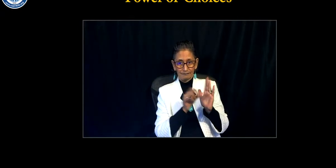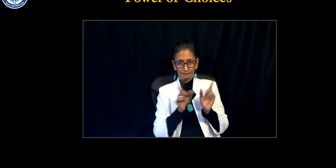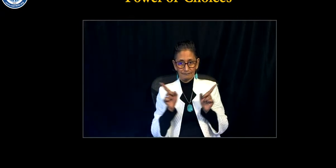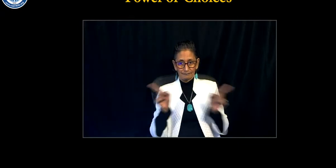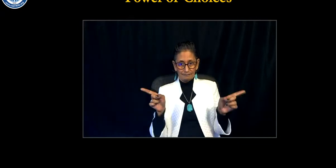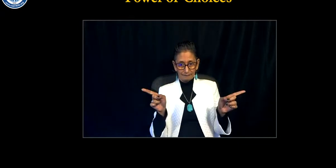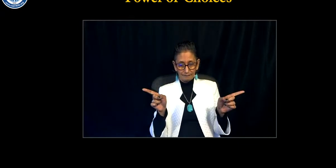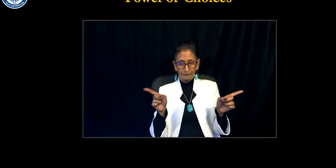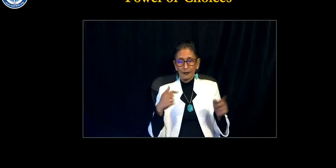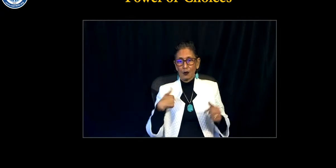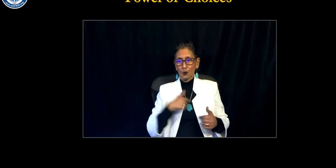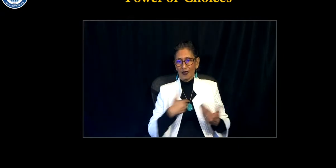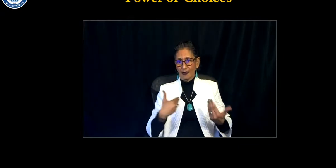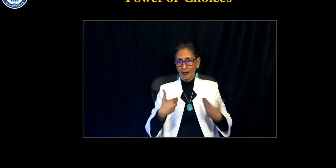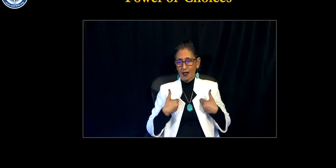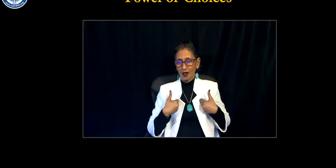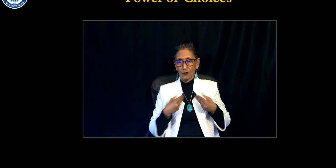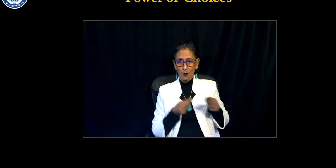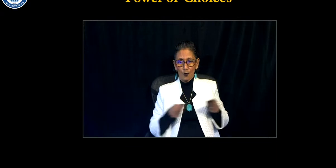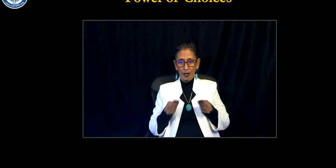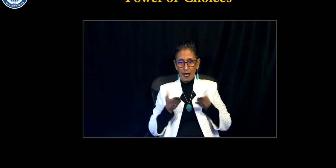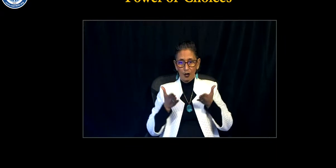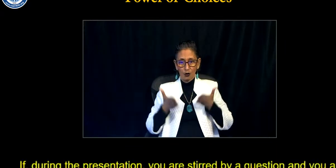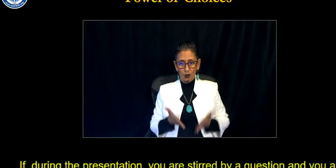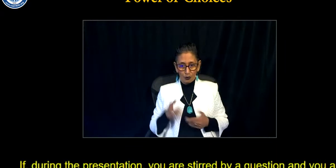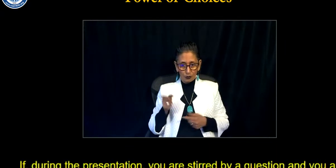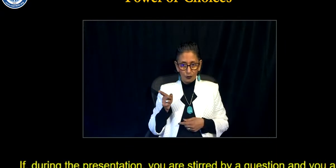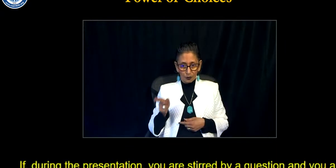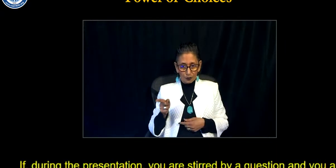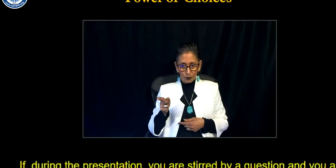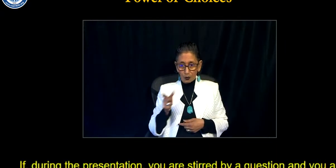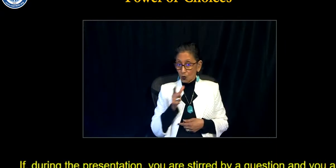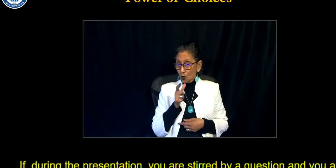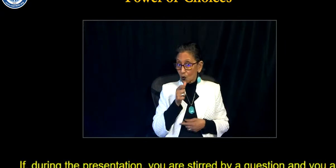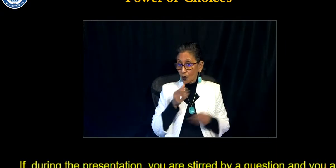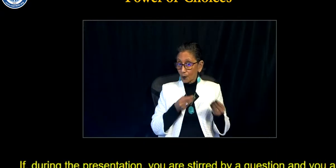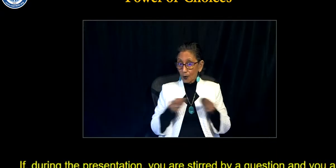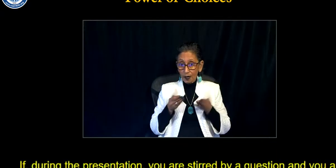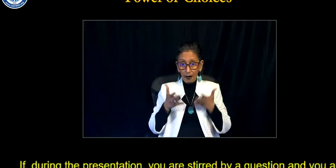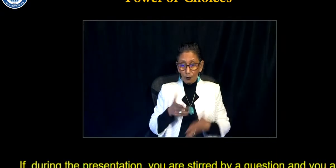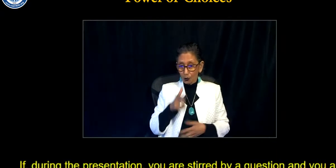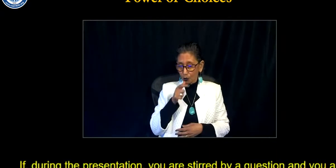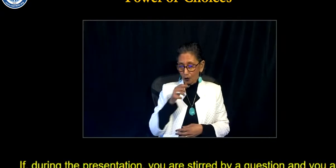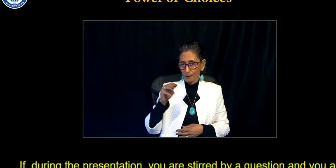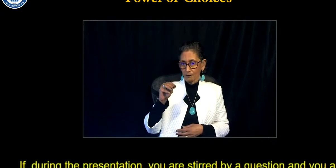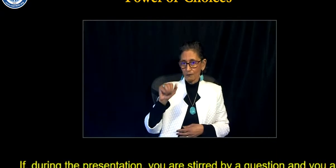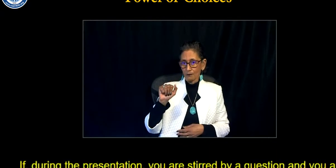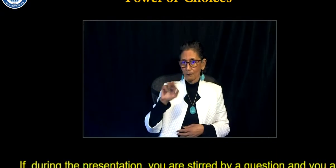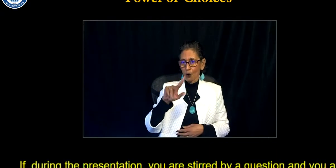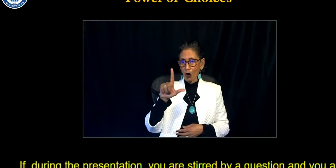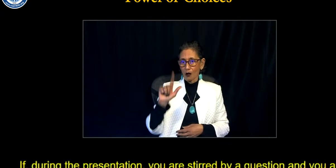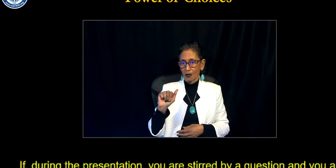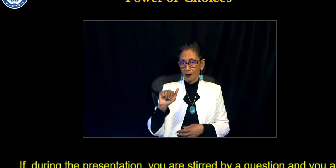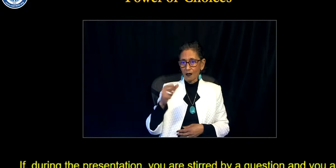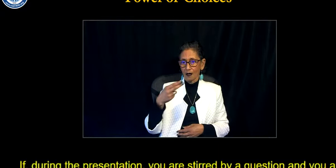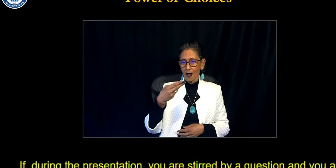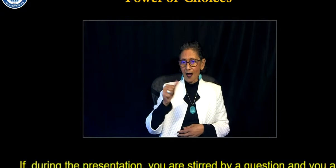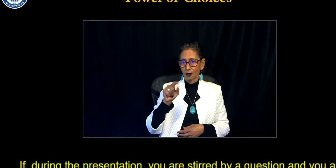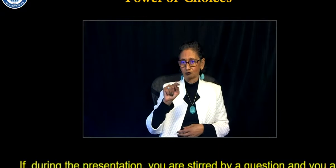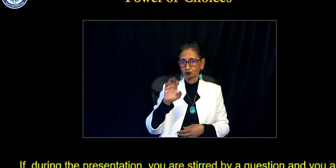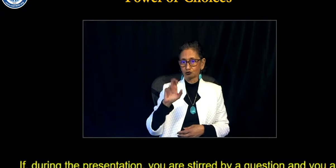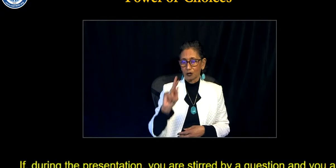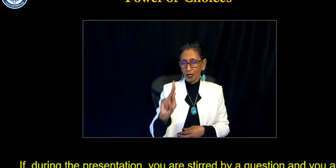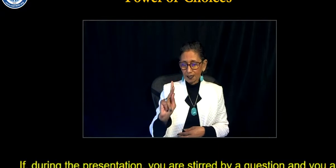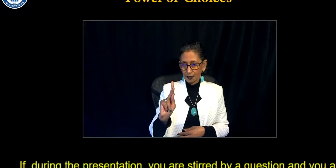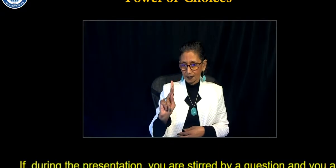Facebook, feel free to type it in there. If you are watching in YouTube, also type your comment there. We do have